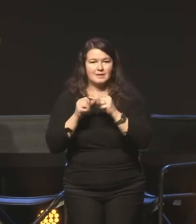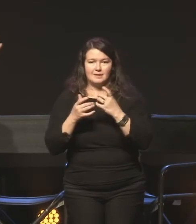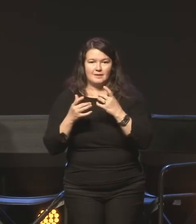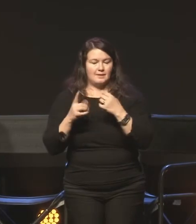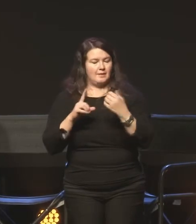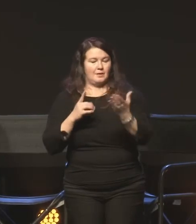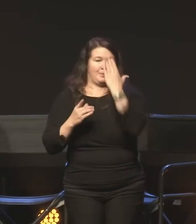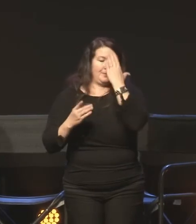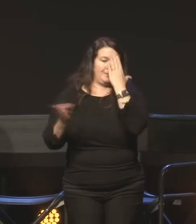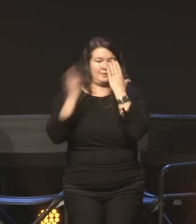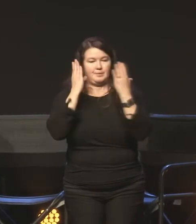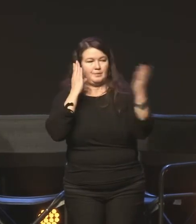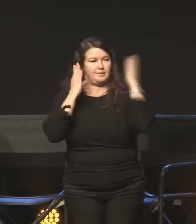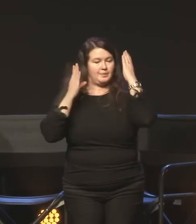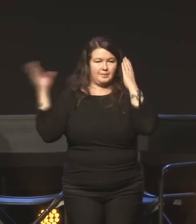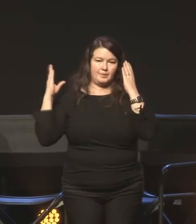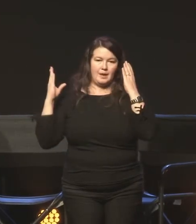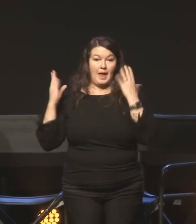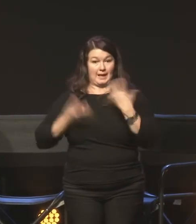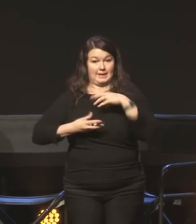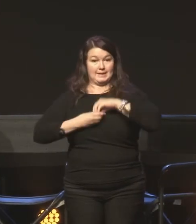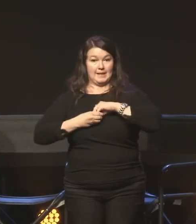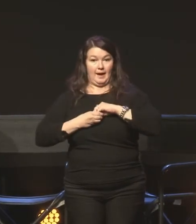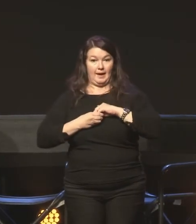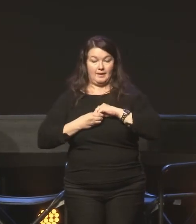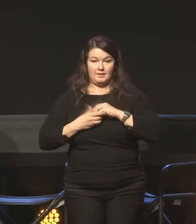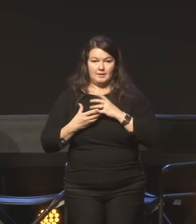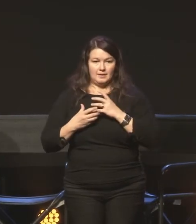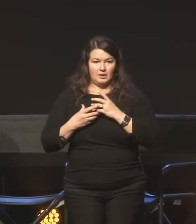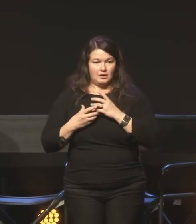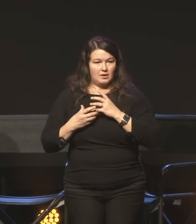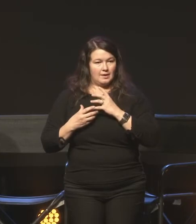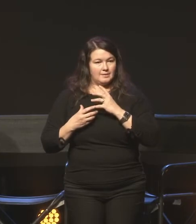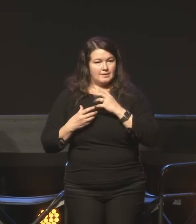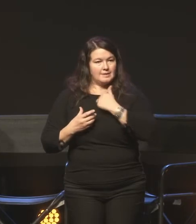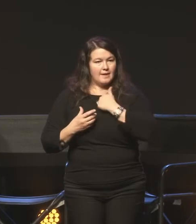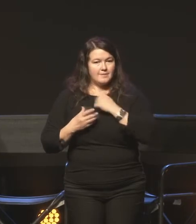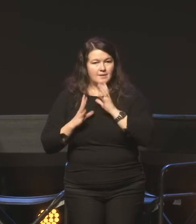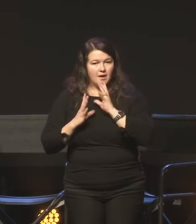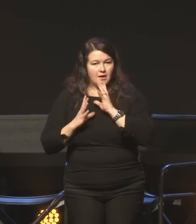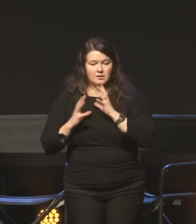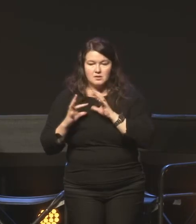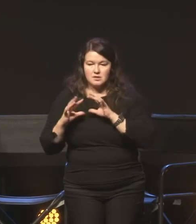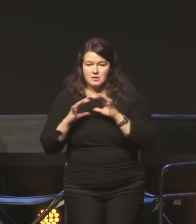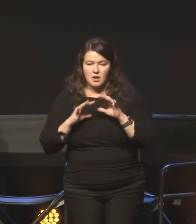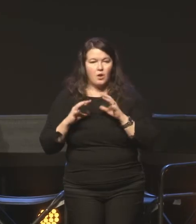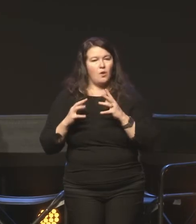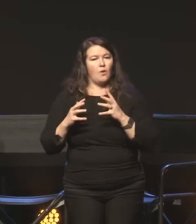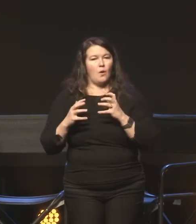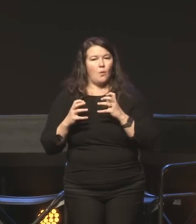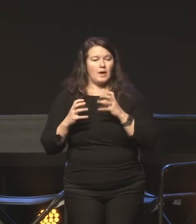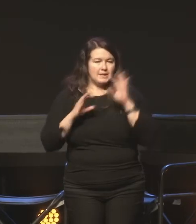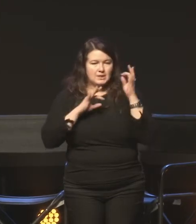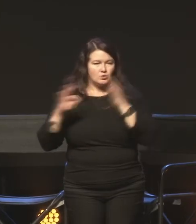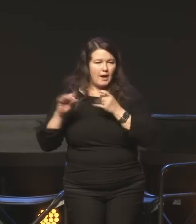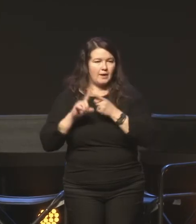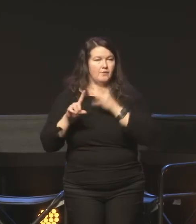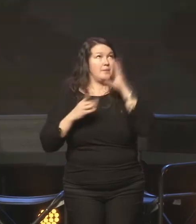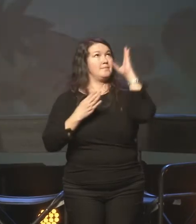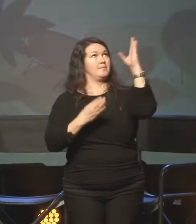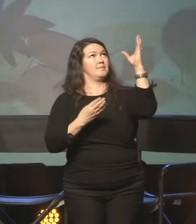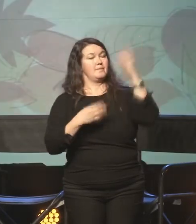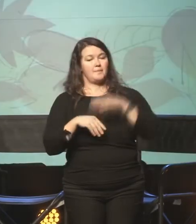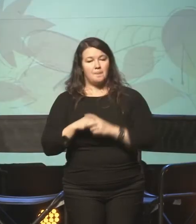only from the outside, but from within ourselves. Right? That seek to want to kind of remove or distract us from that